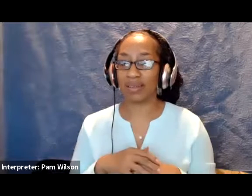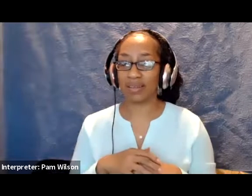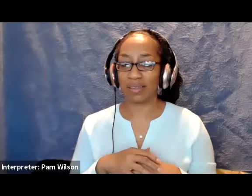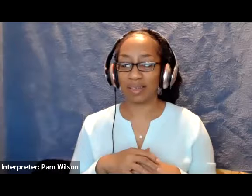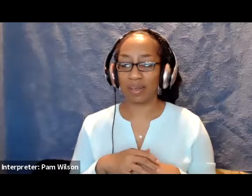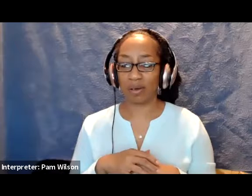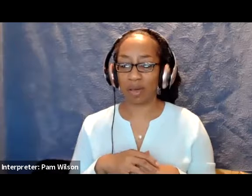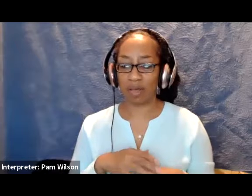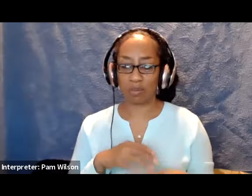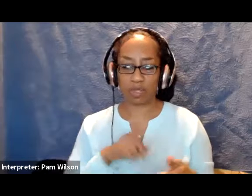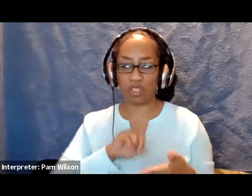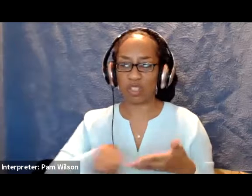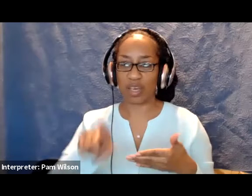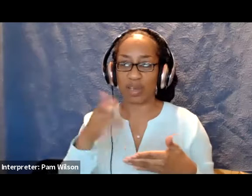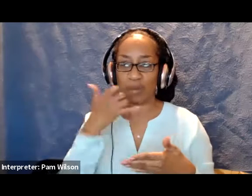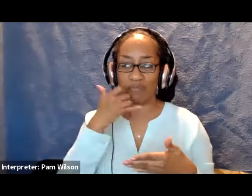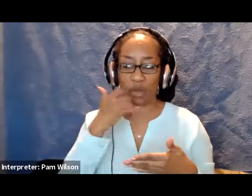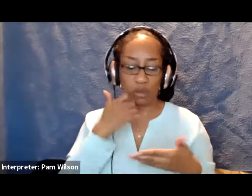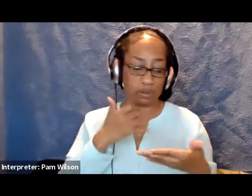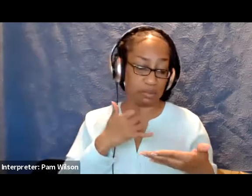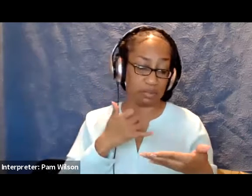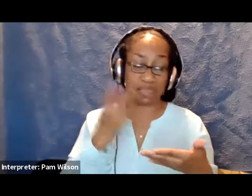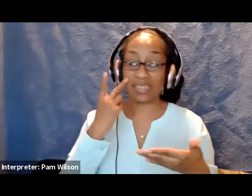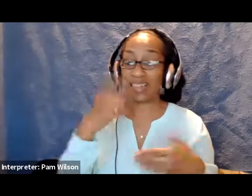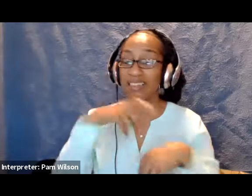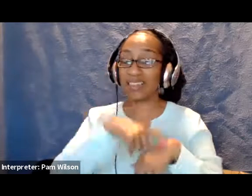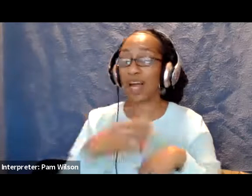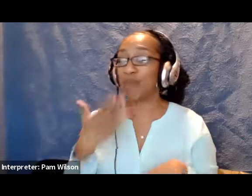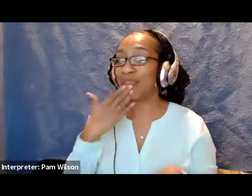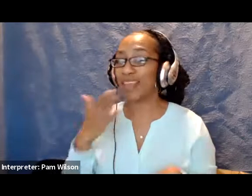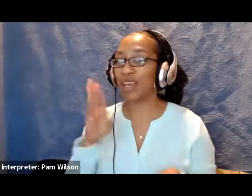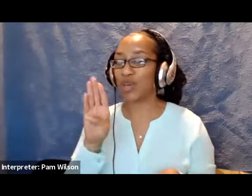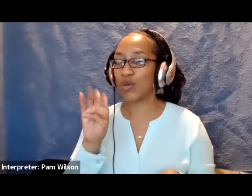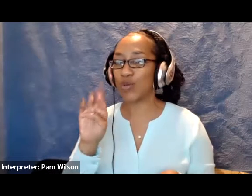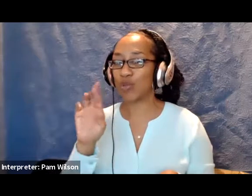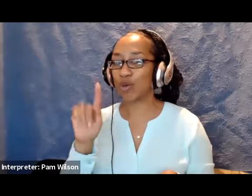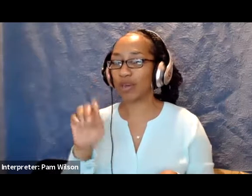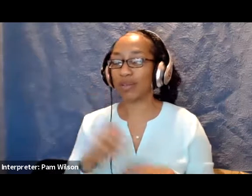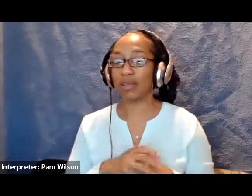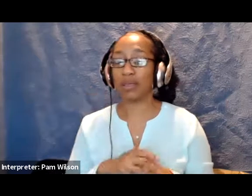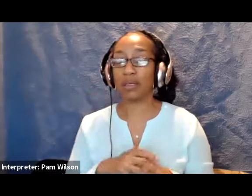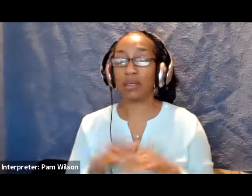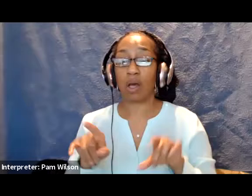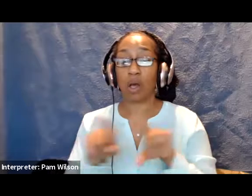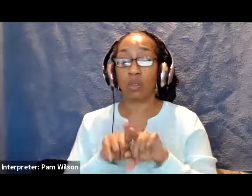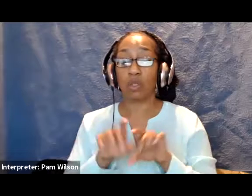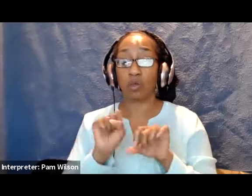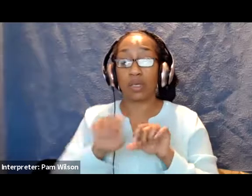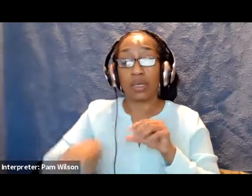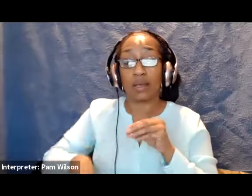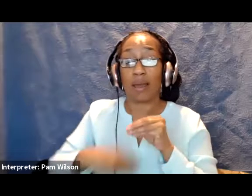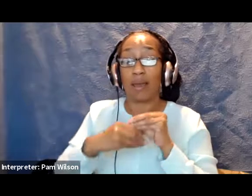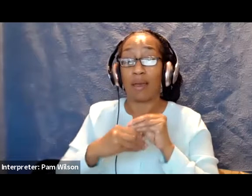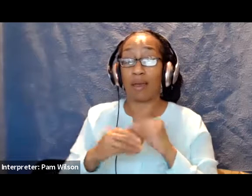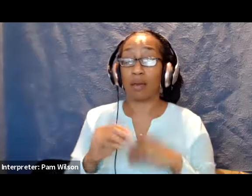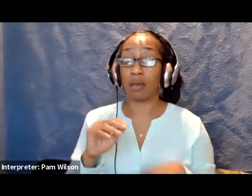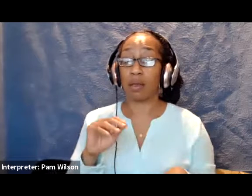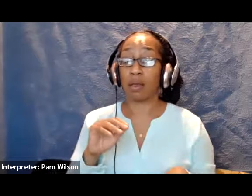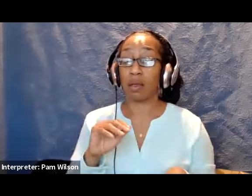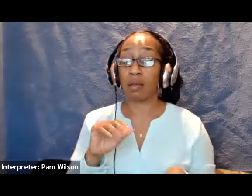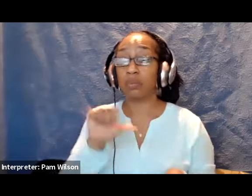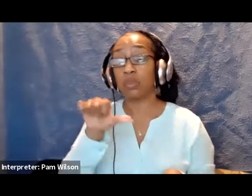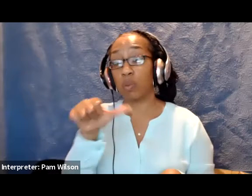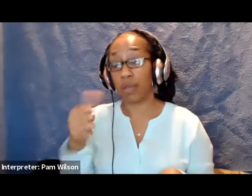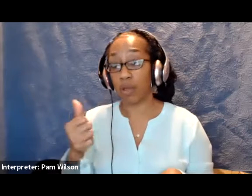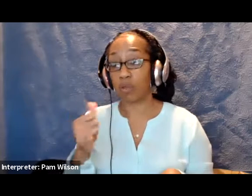too, just to keep track of my time. Thank you, Brooke. You can integrate a third party. And